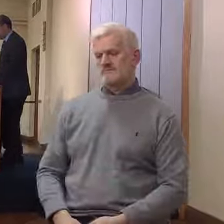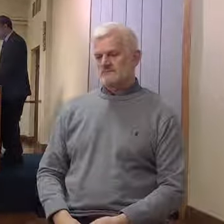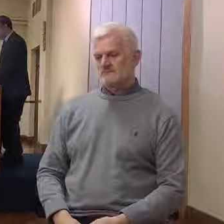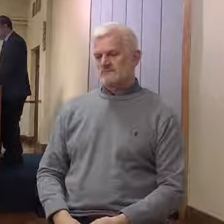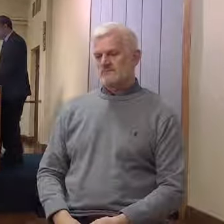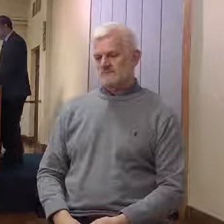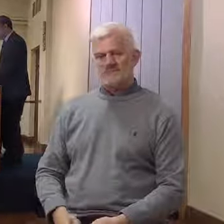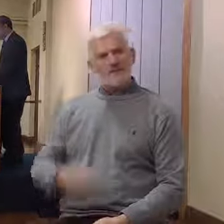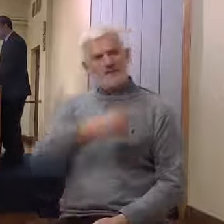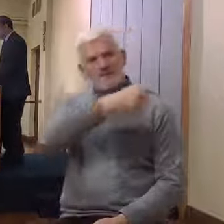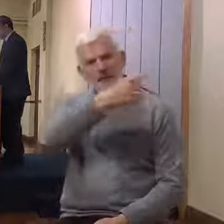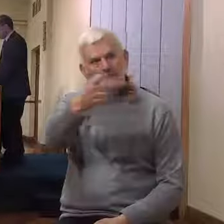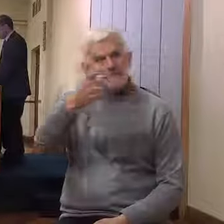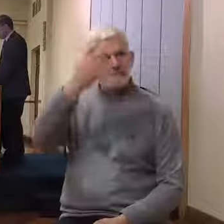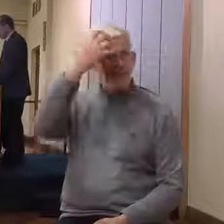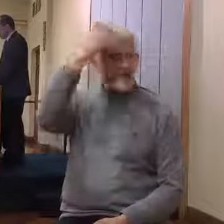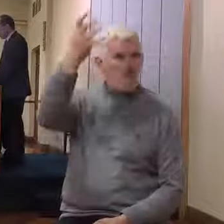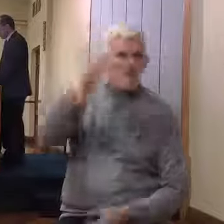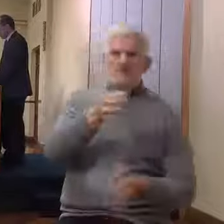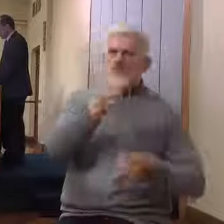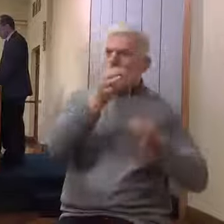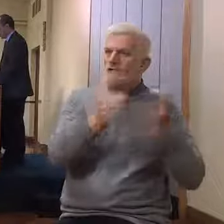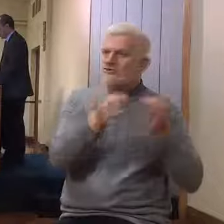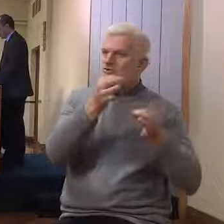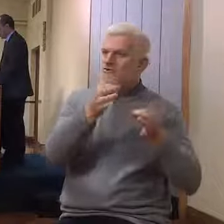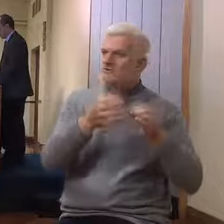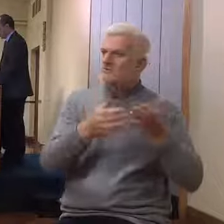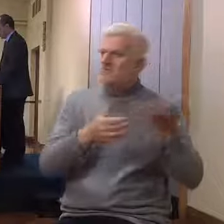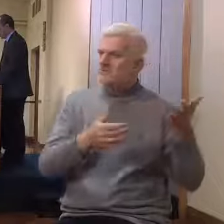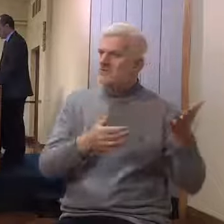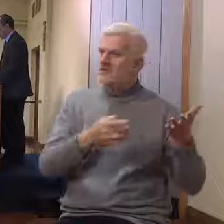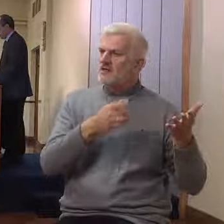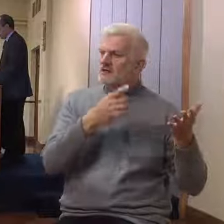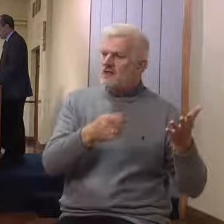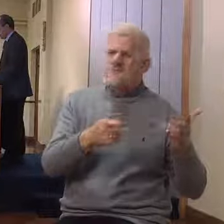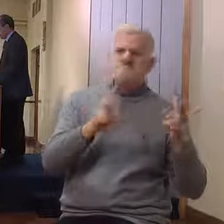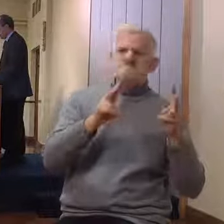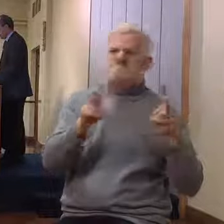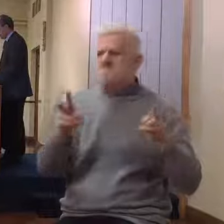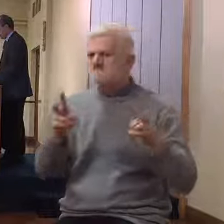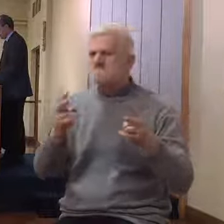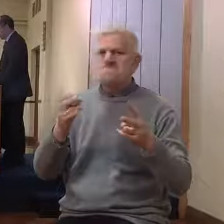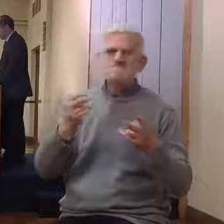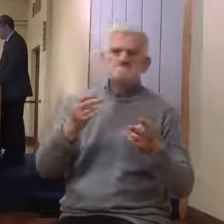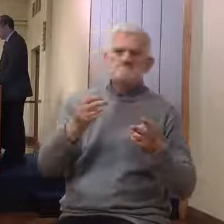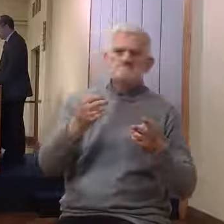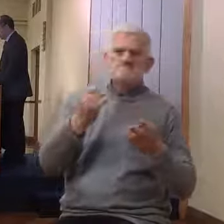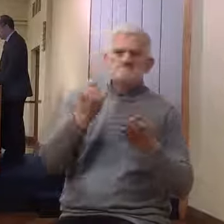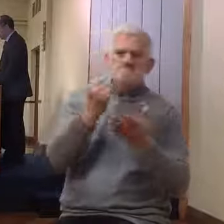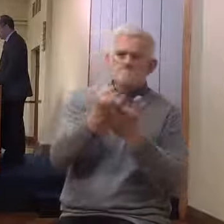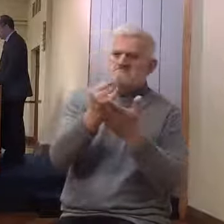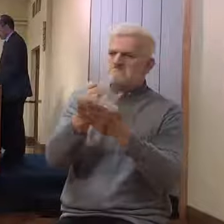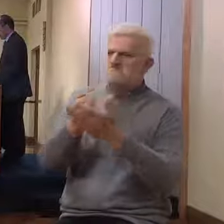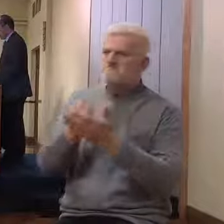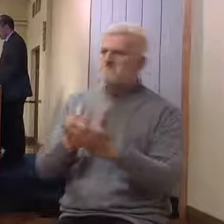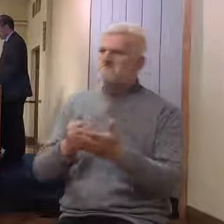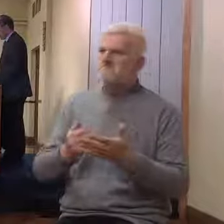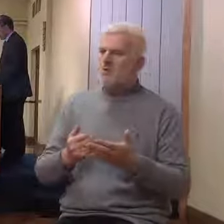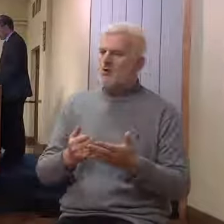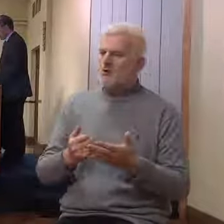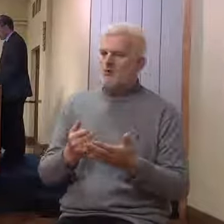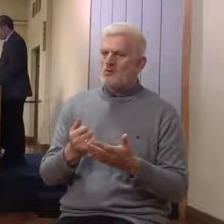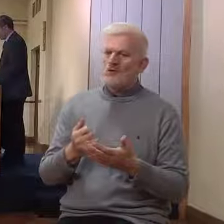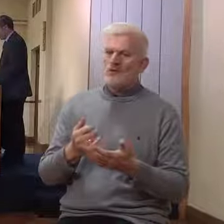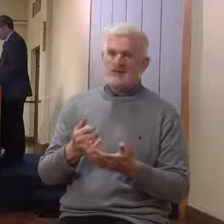For rulers are not a terror to good works, but to the evil.